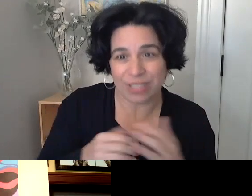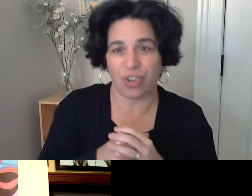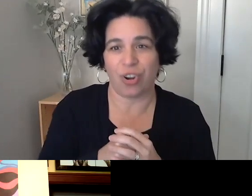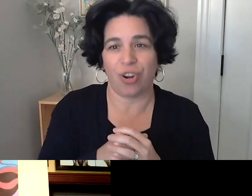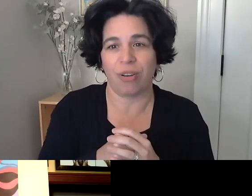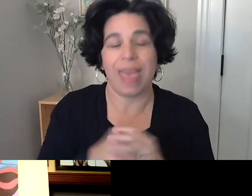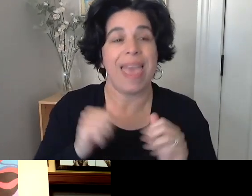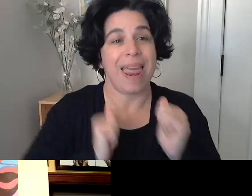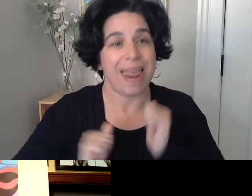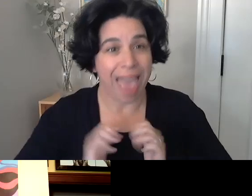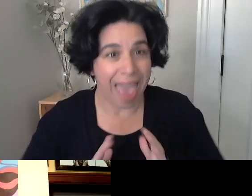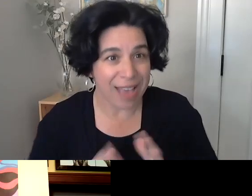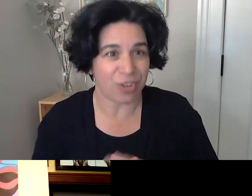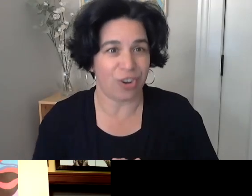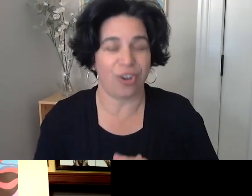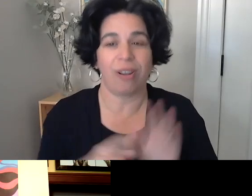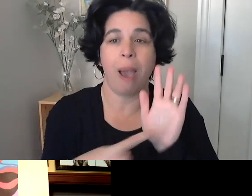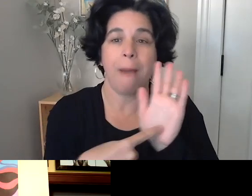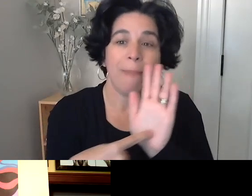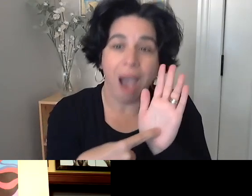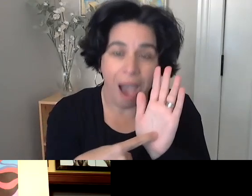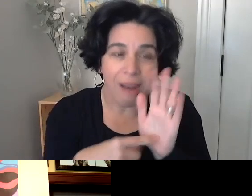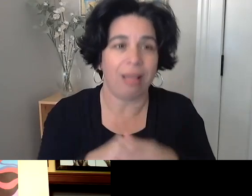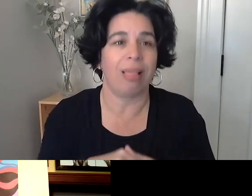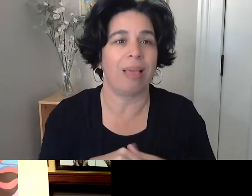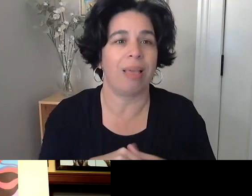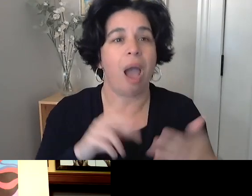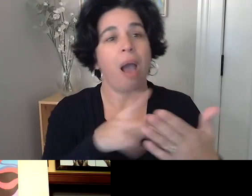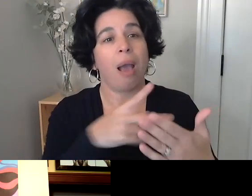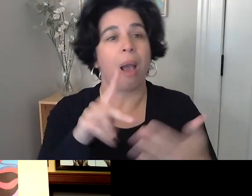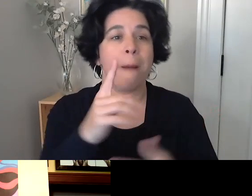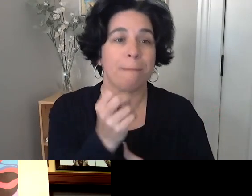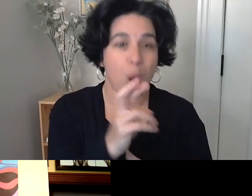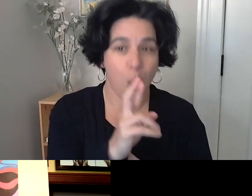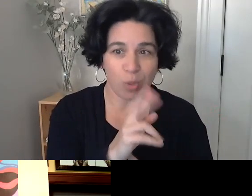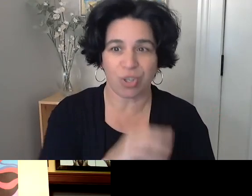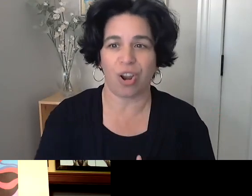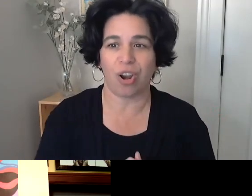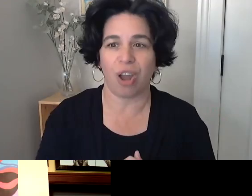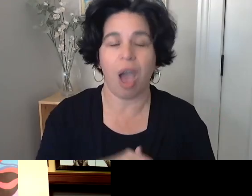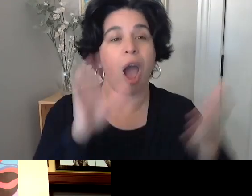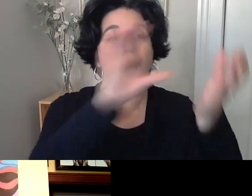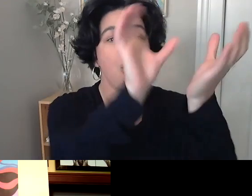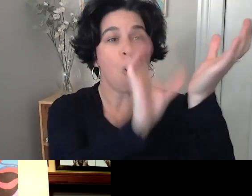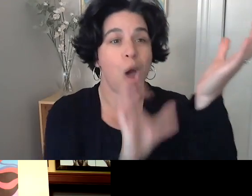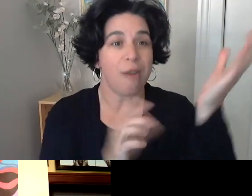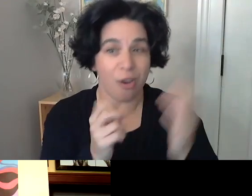He's a singer, dancer, actor, model, composer,